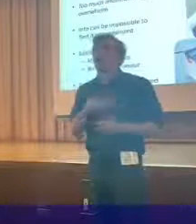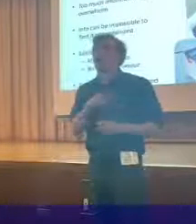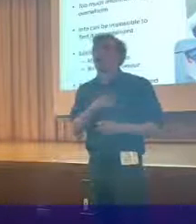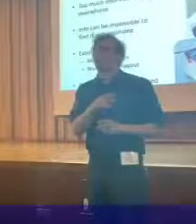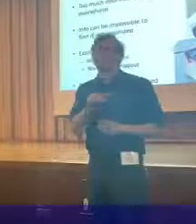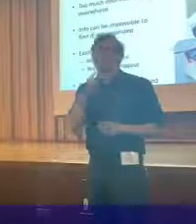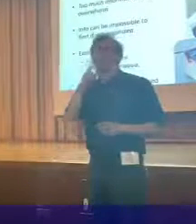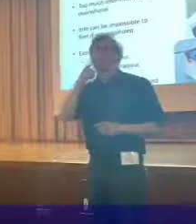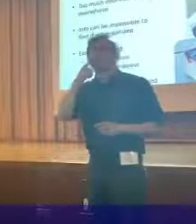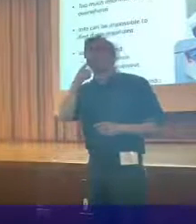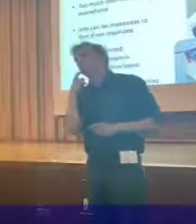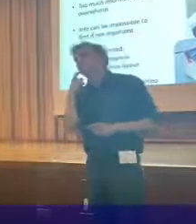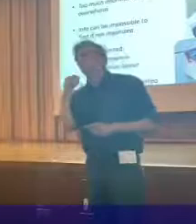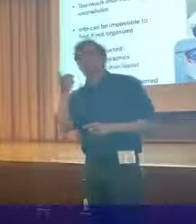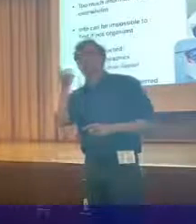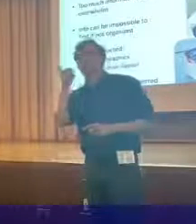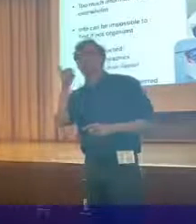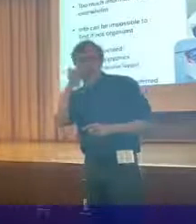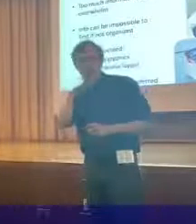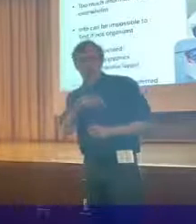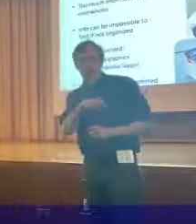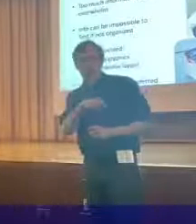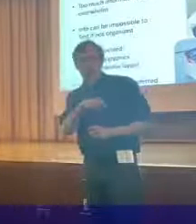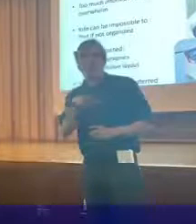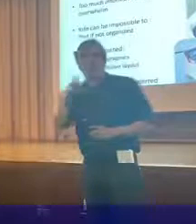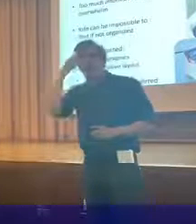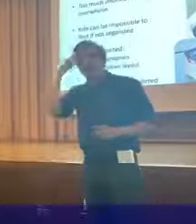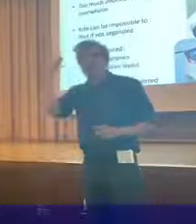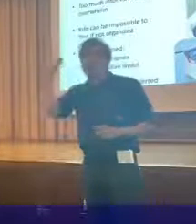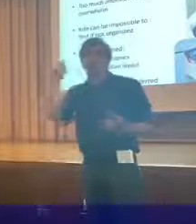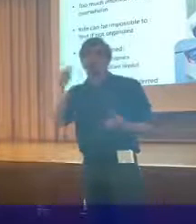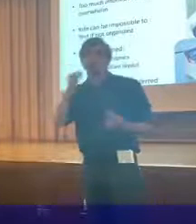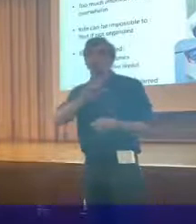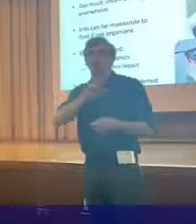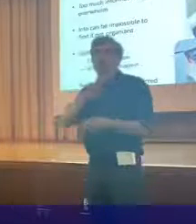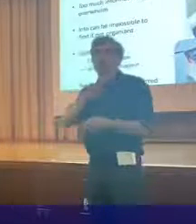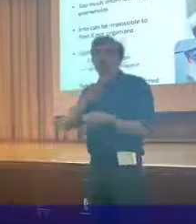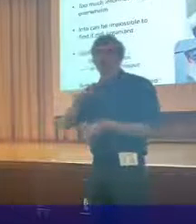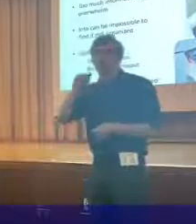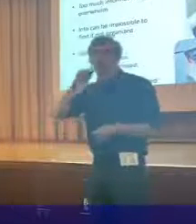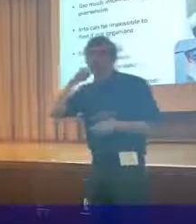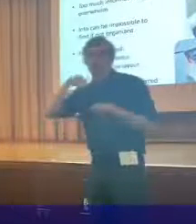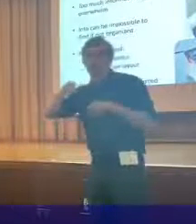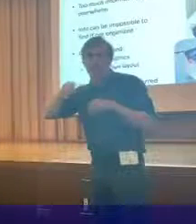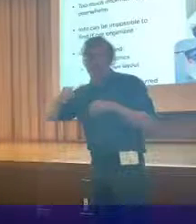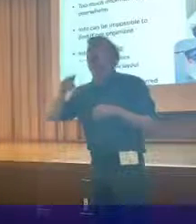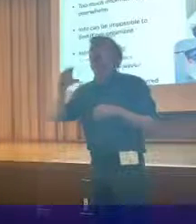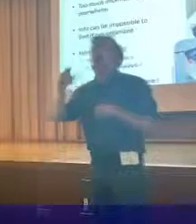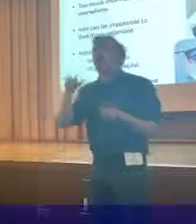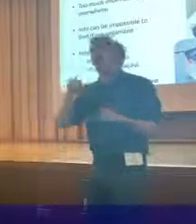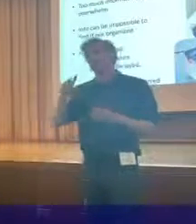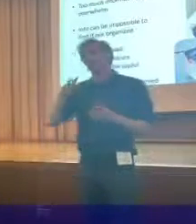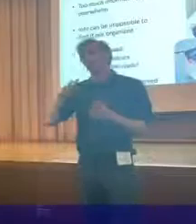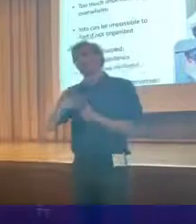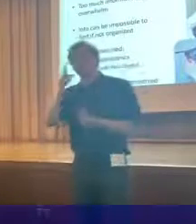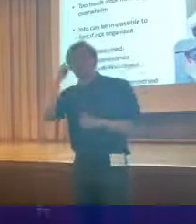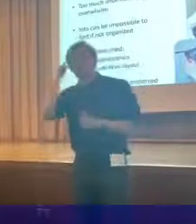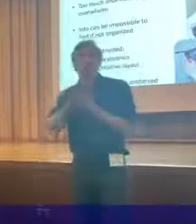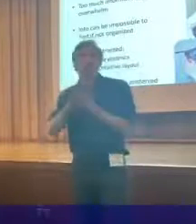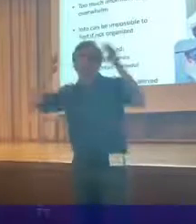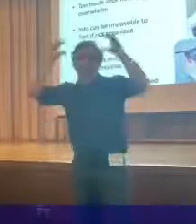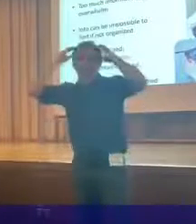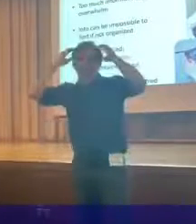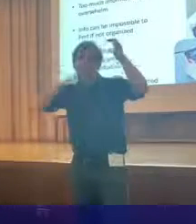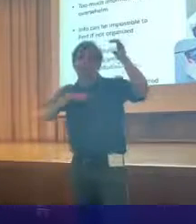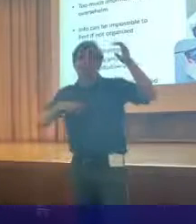her iPhone. Her dream was to work in the iPhone store and to be a Disney princess. So,